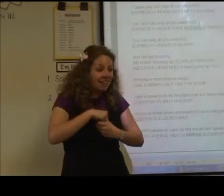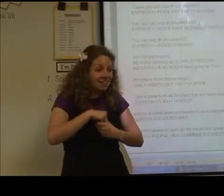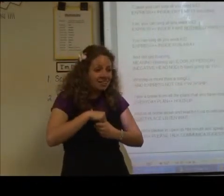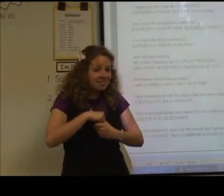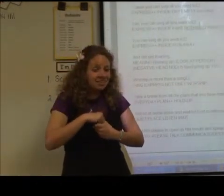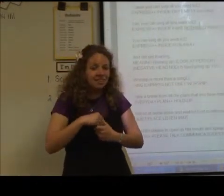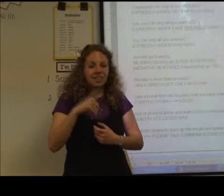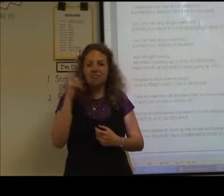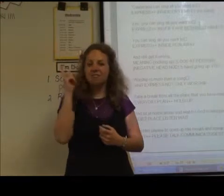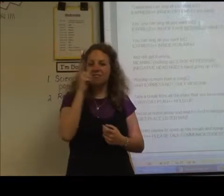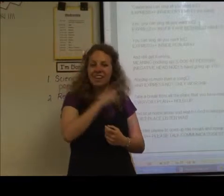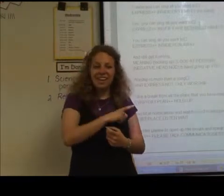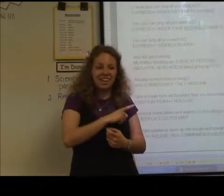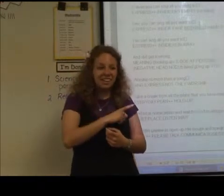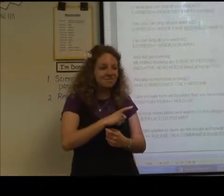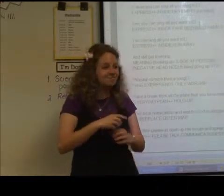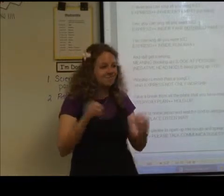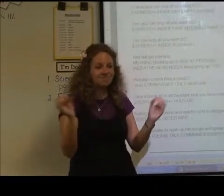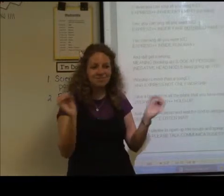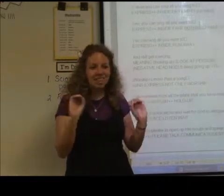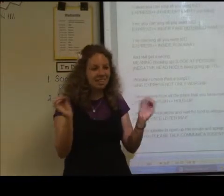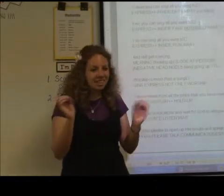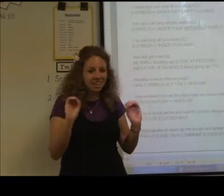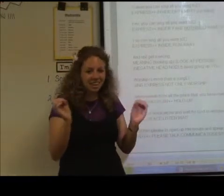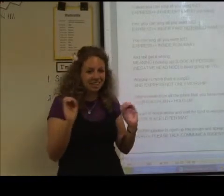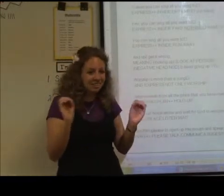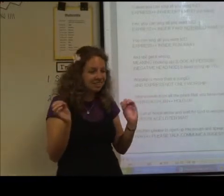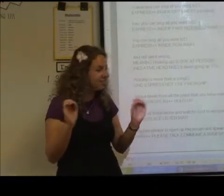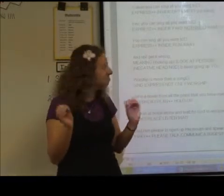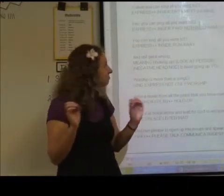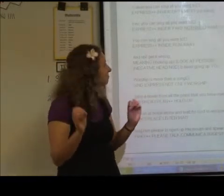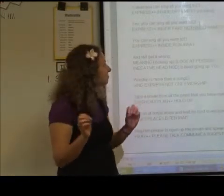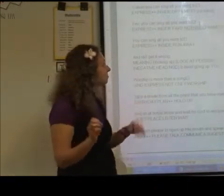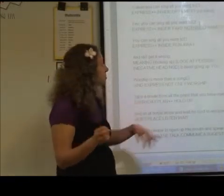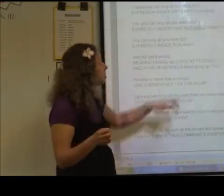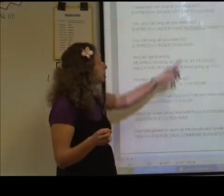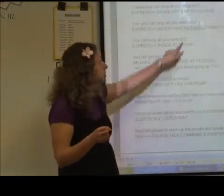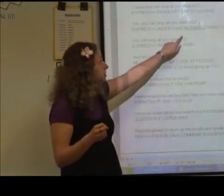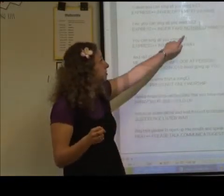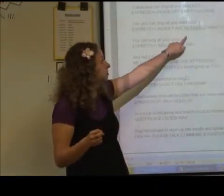Inside, fake, nothing. Or you could do,